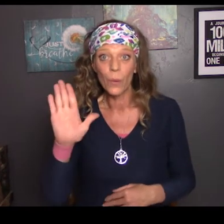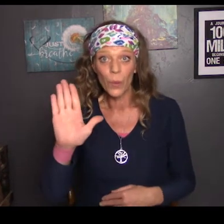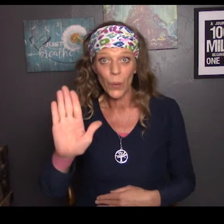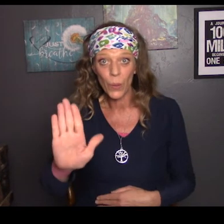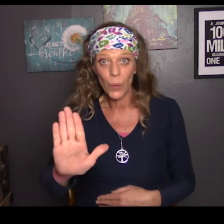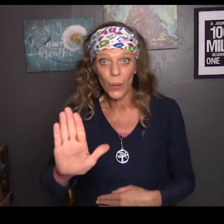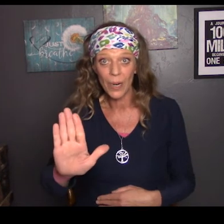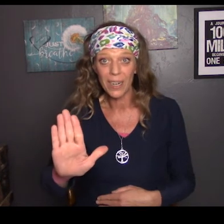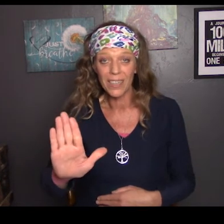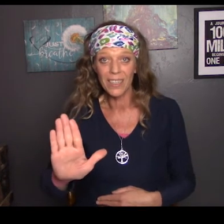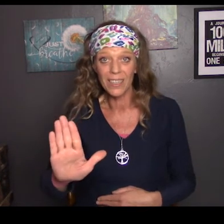your